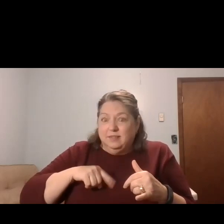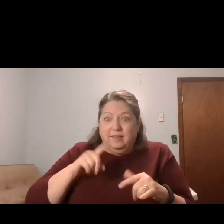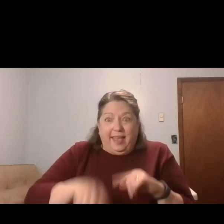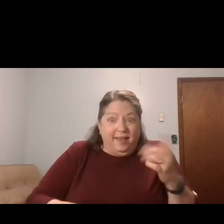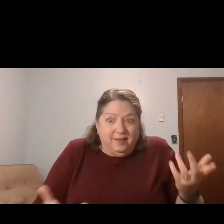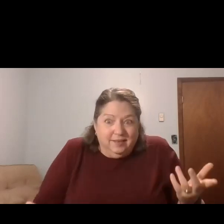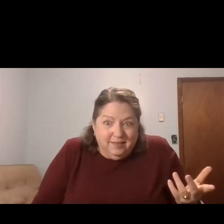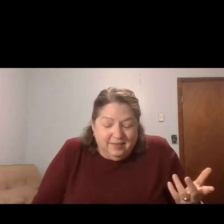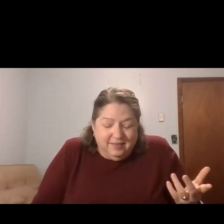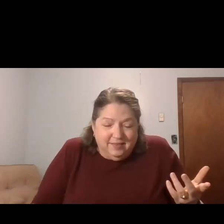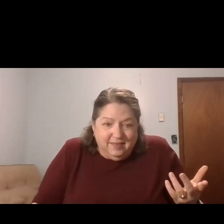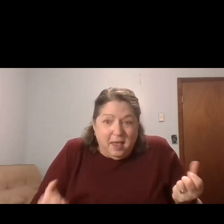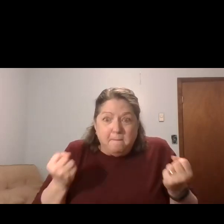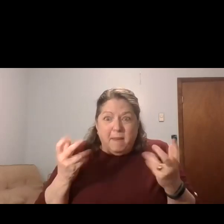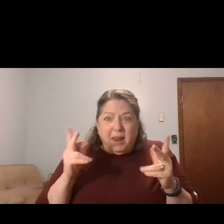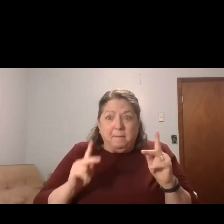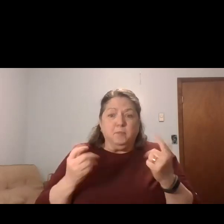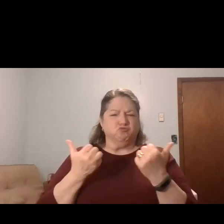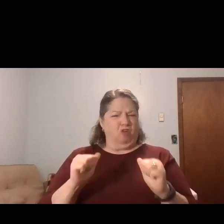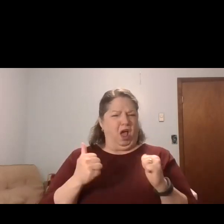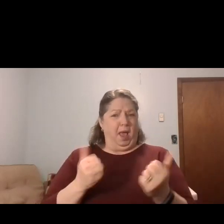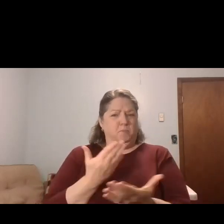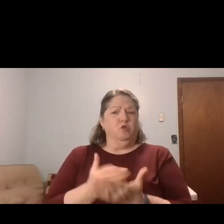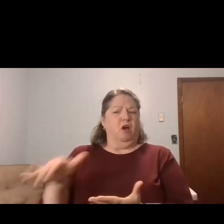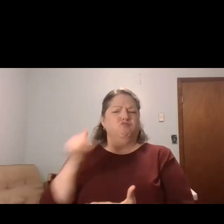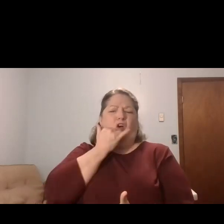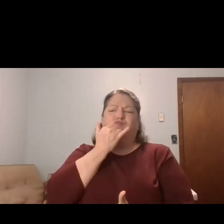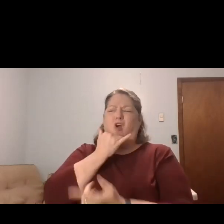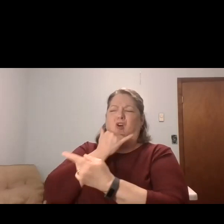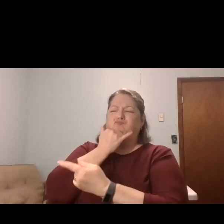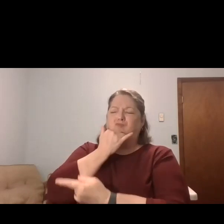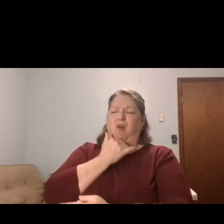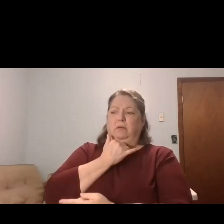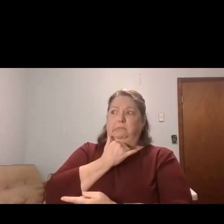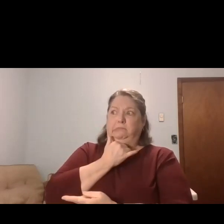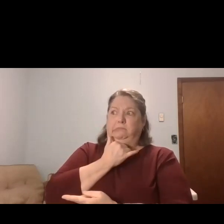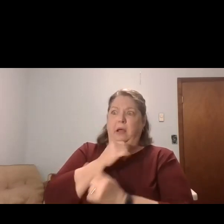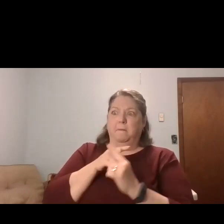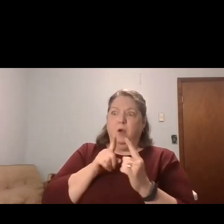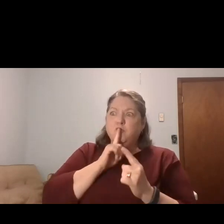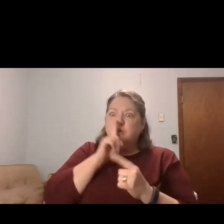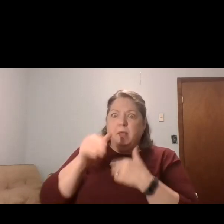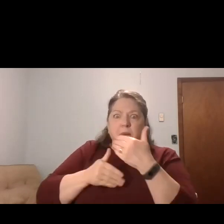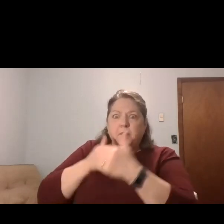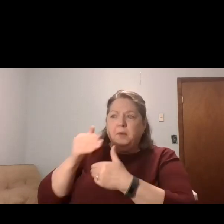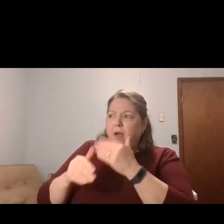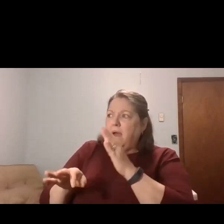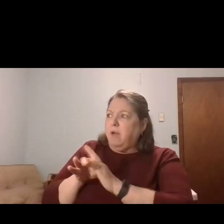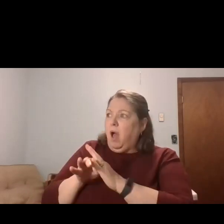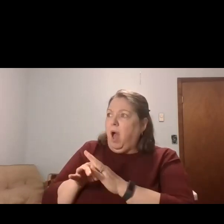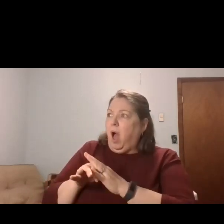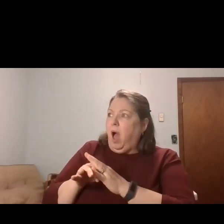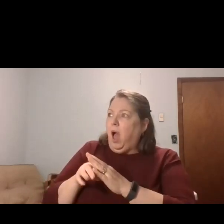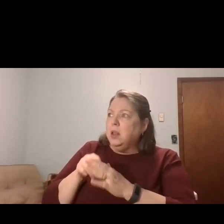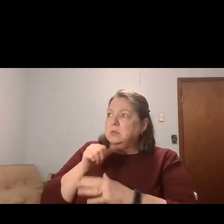found Jesus and came to him, gave their lives, and became followers of Jesus Christ. One of them is Frank Morrison, who is a lawyer